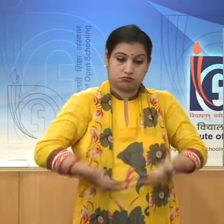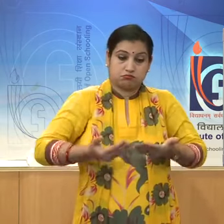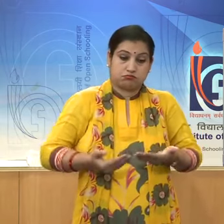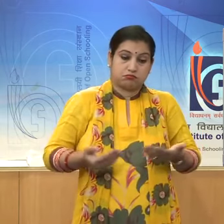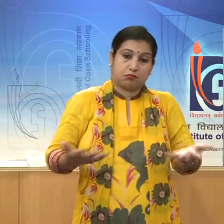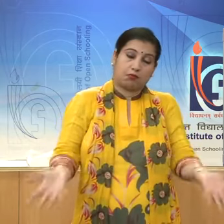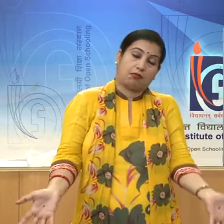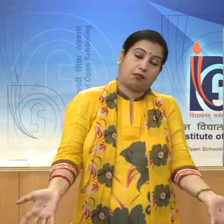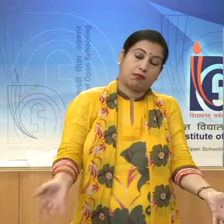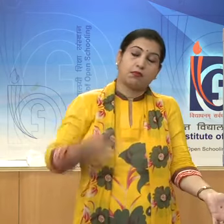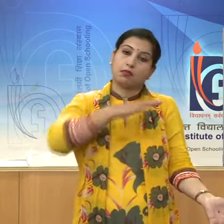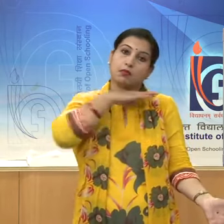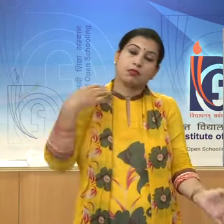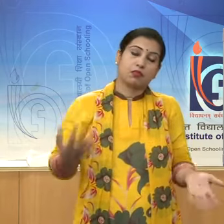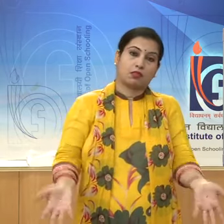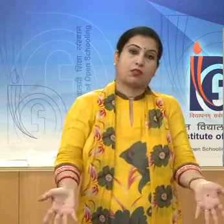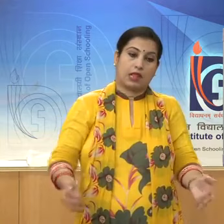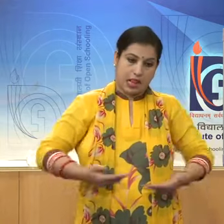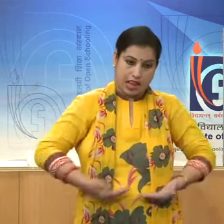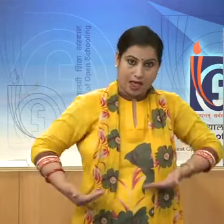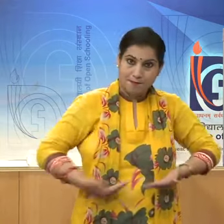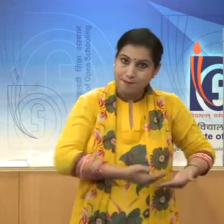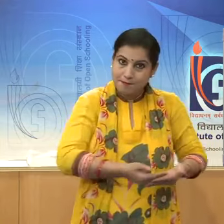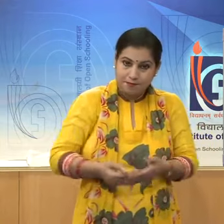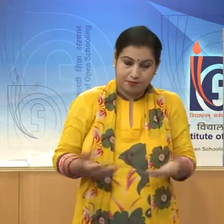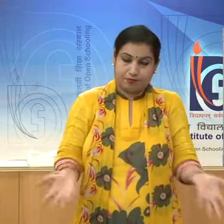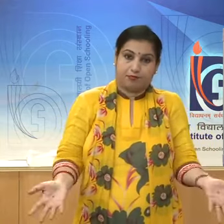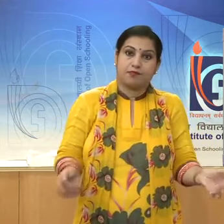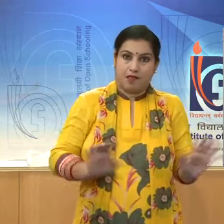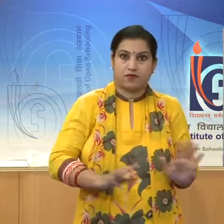rests dead on her lap.